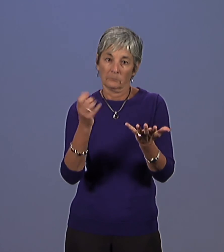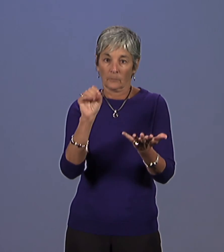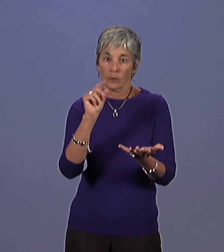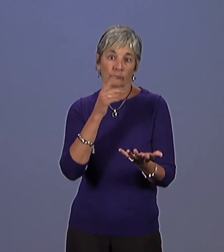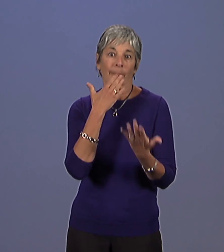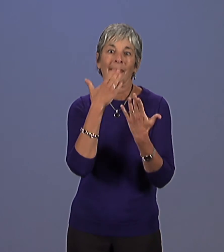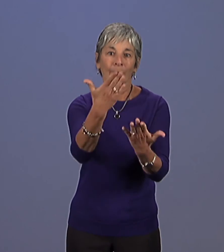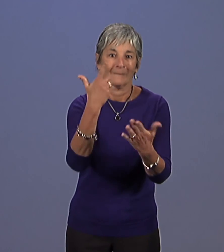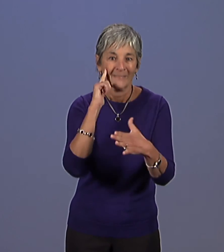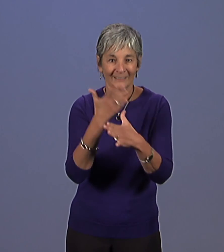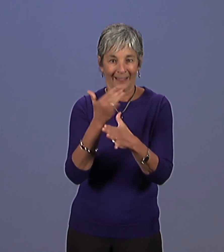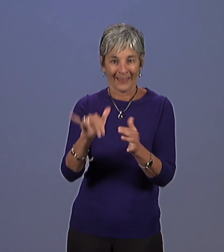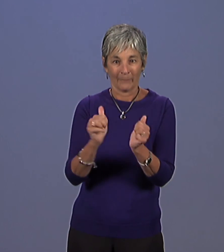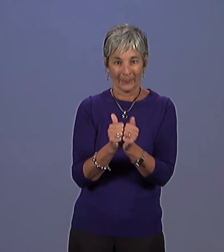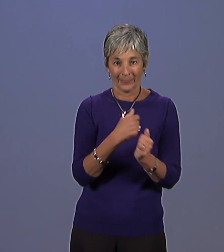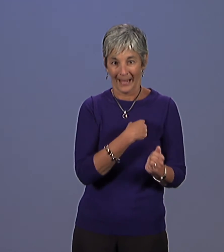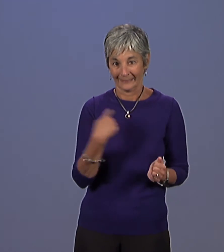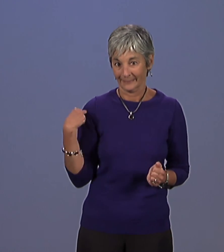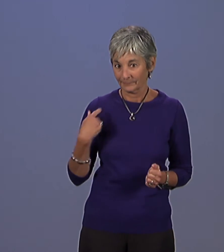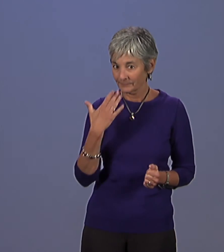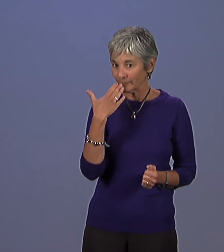So thank you for sharing that information with us.